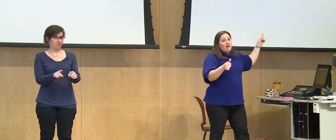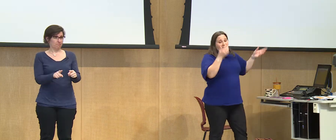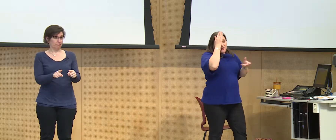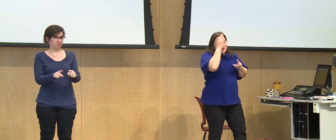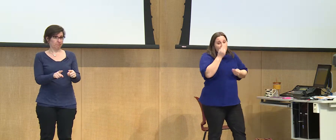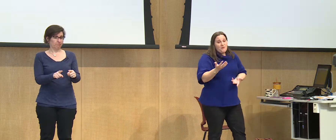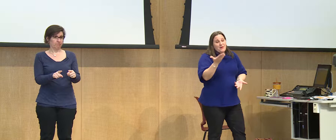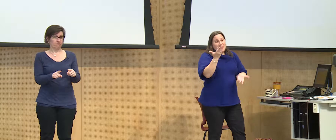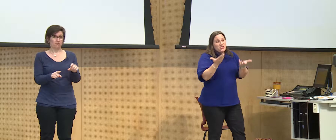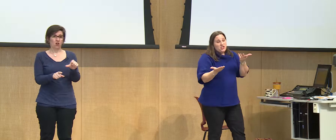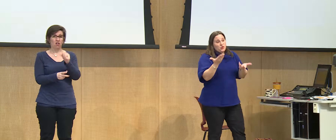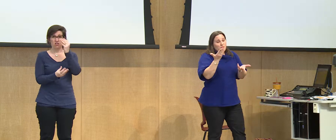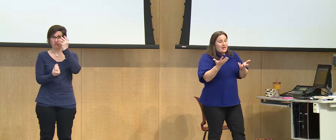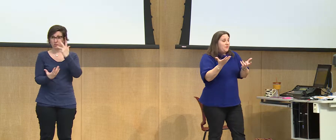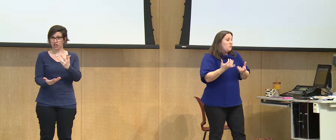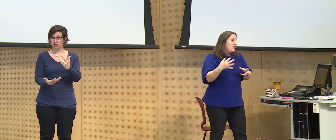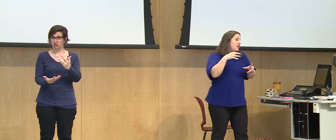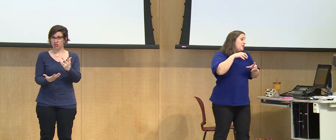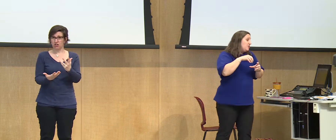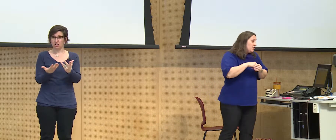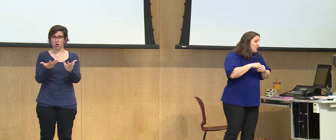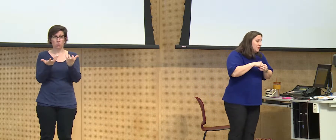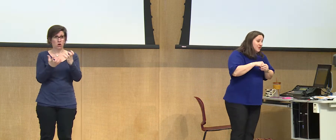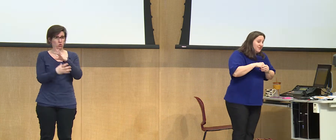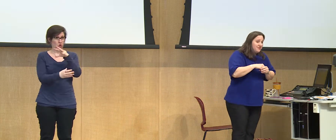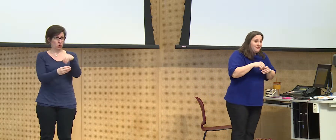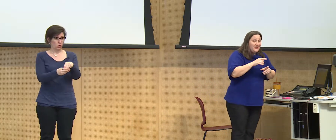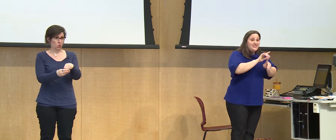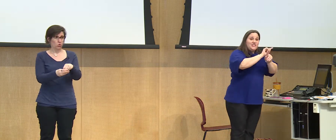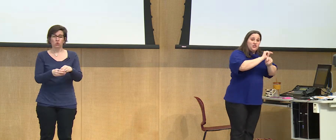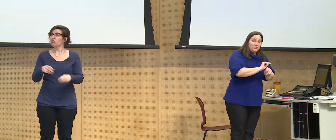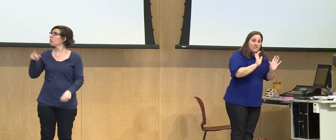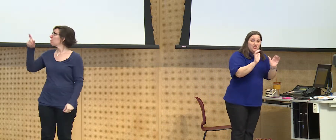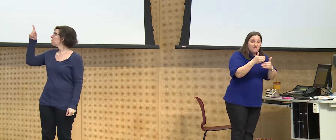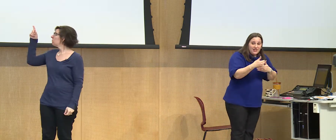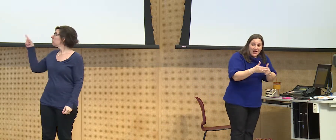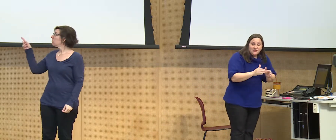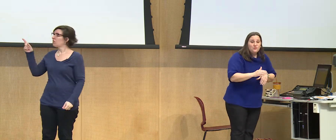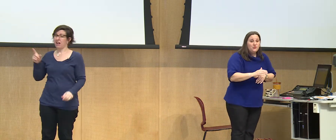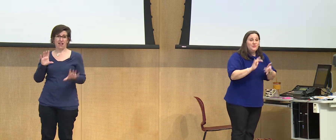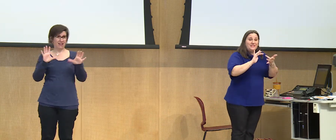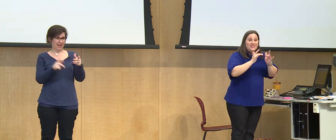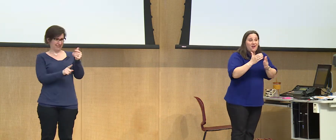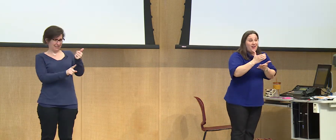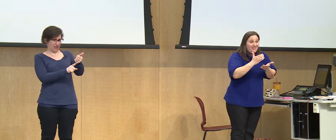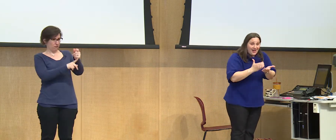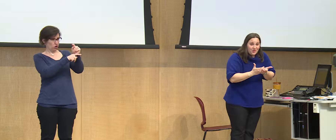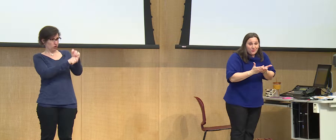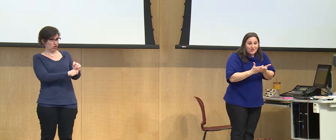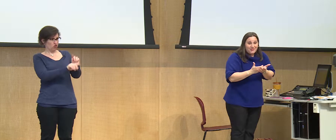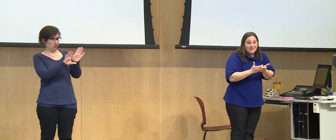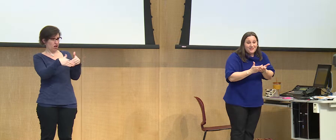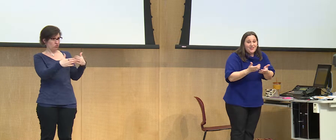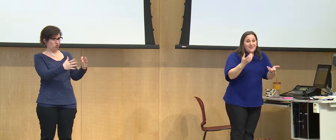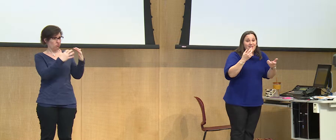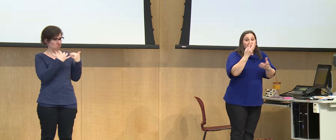other information you maybe want to include. Is it a traditional classroom? Is it an online course? Is